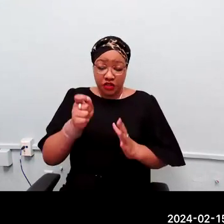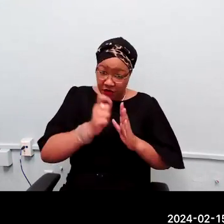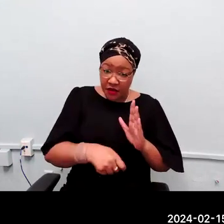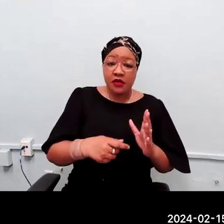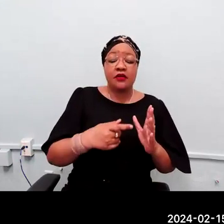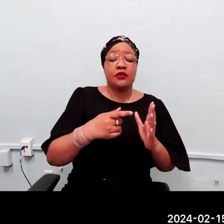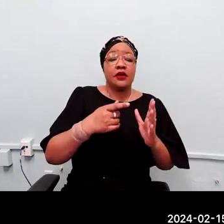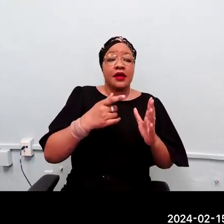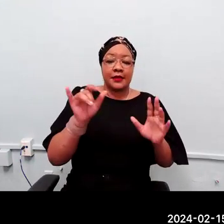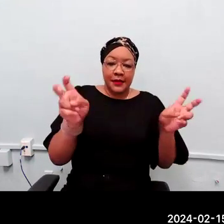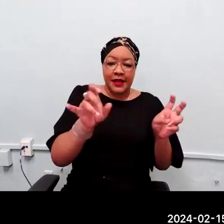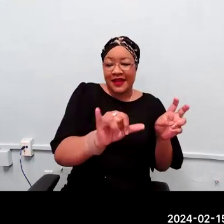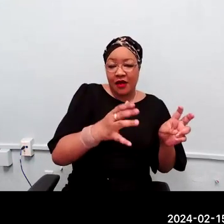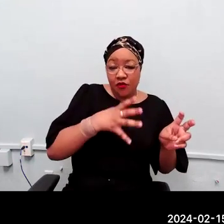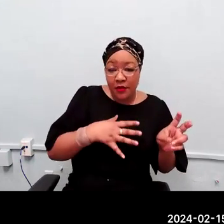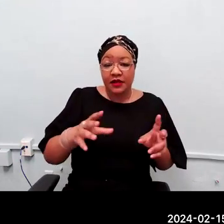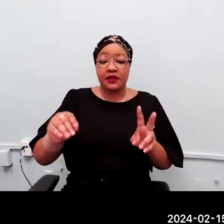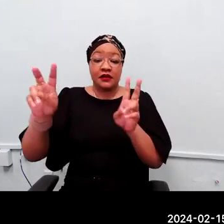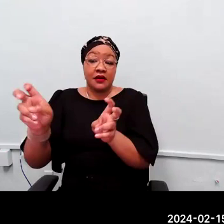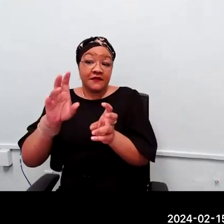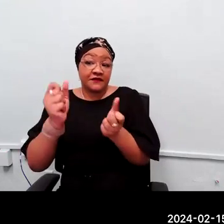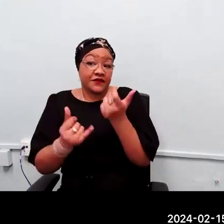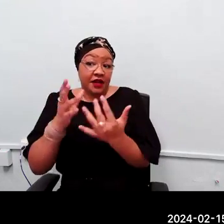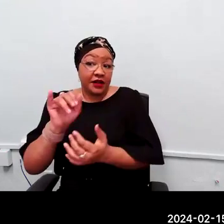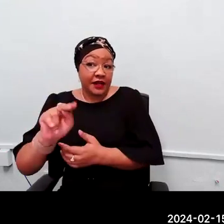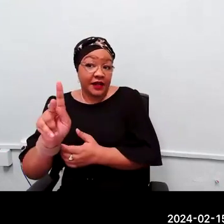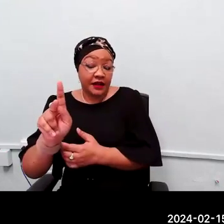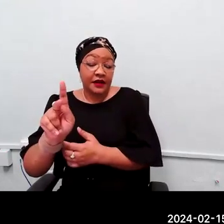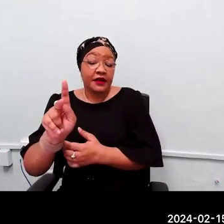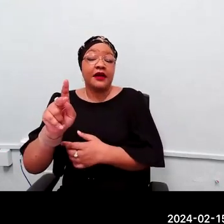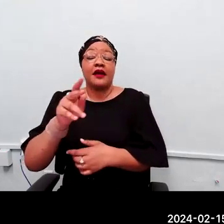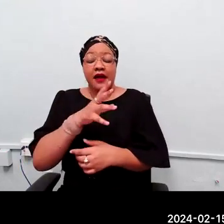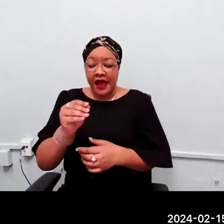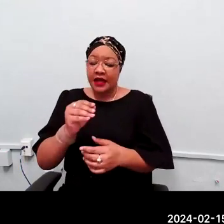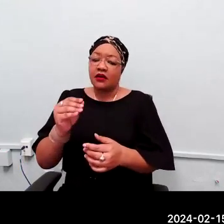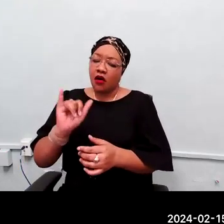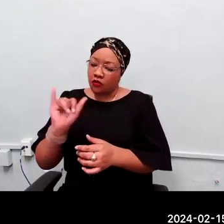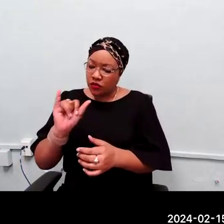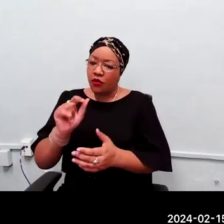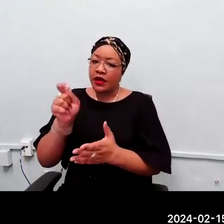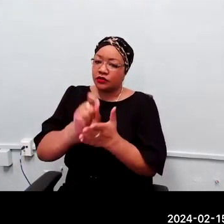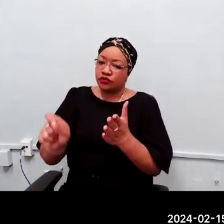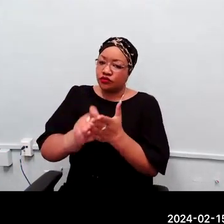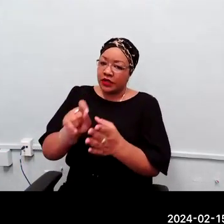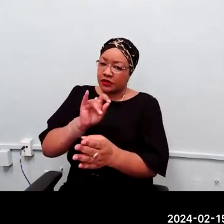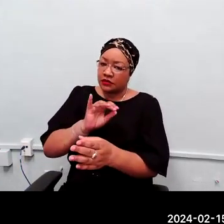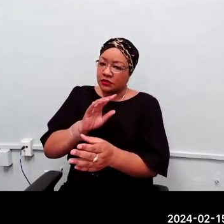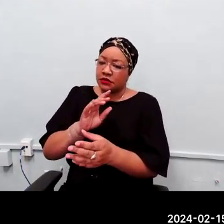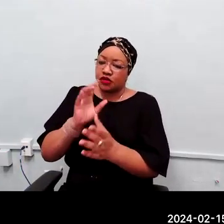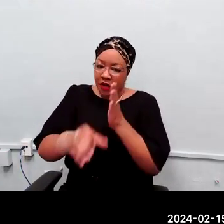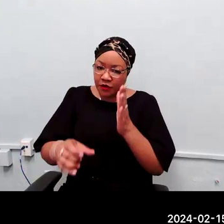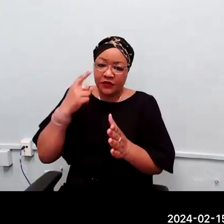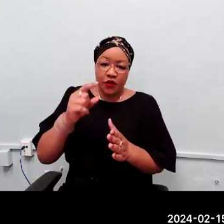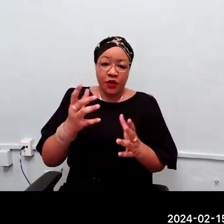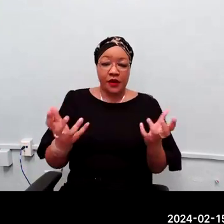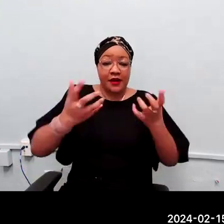anthology Fire and Ink, an anthology of social action writing, and has contributed chapters to Combined Destinies,